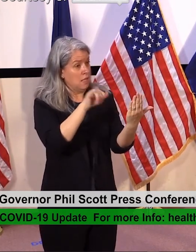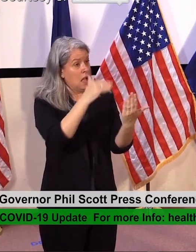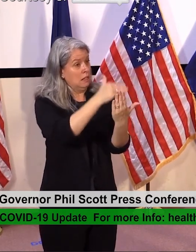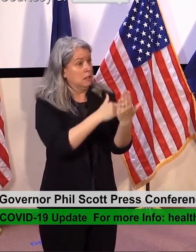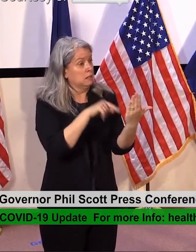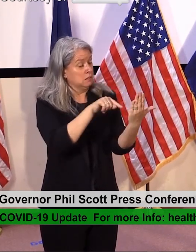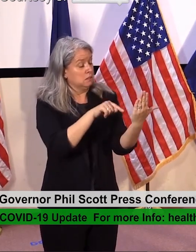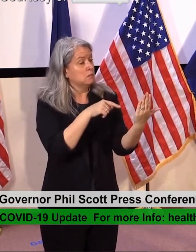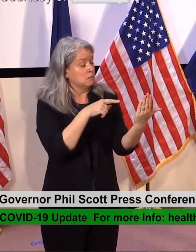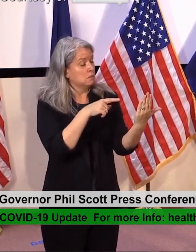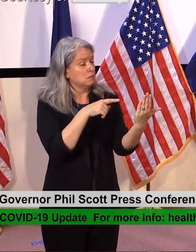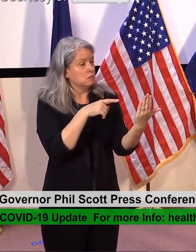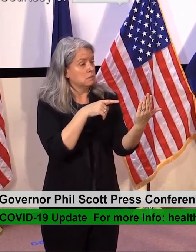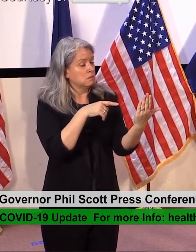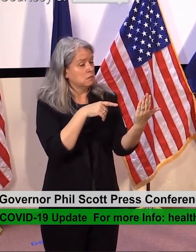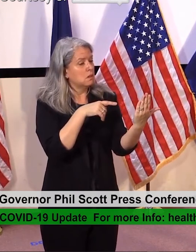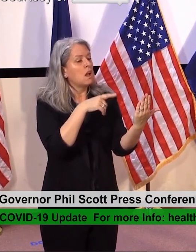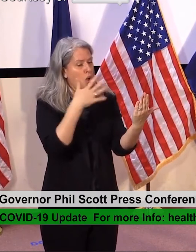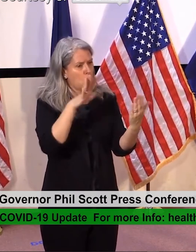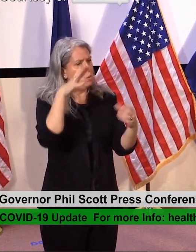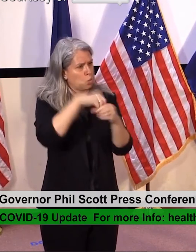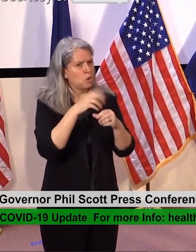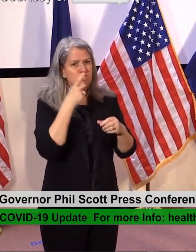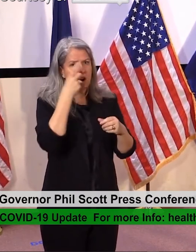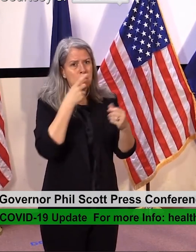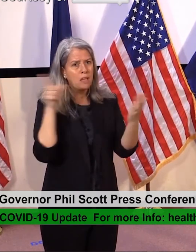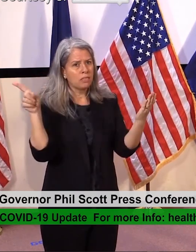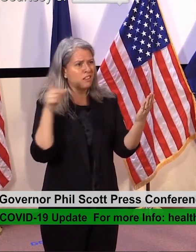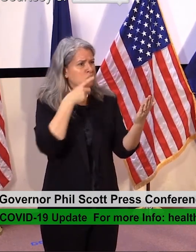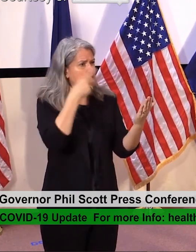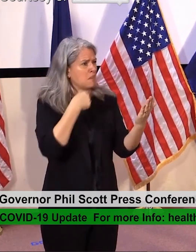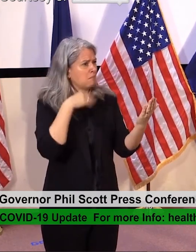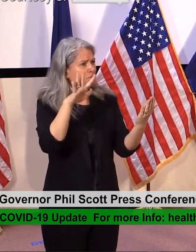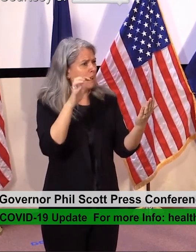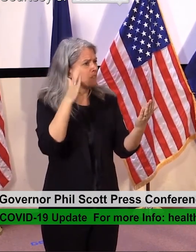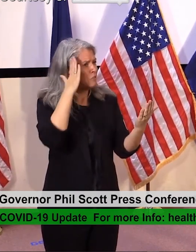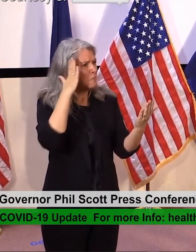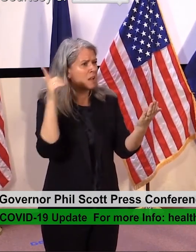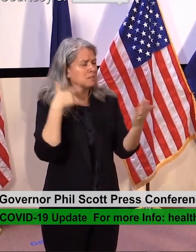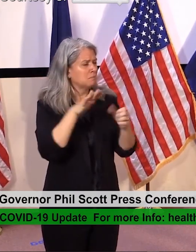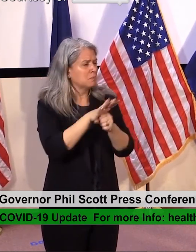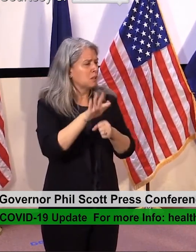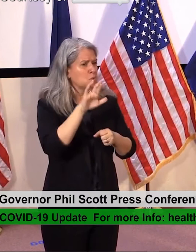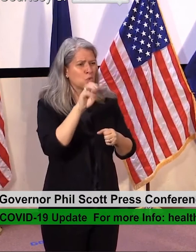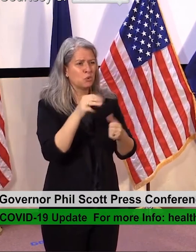have included the facilities available at Dartmouth. That's an almost 500-bed hospital. It's got a lot of stuff.